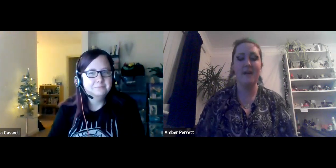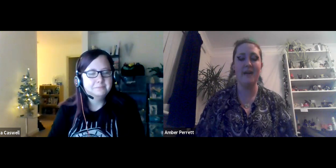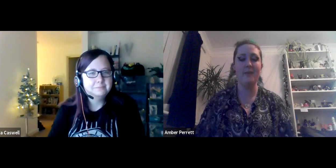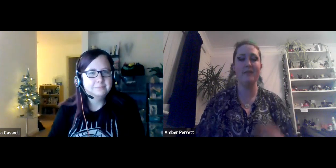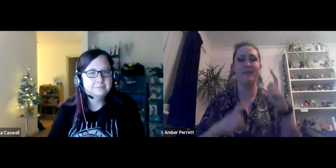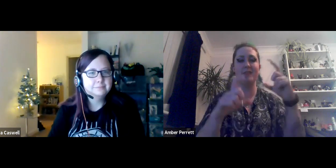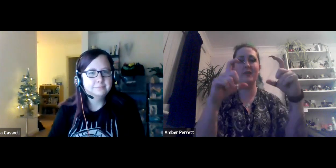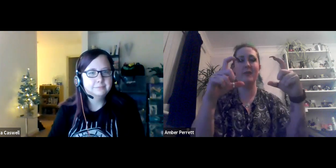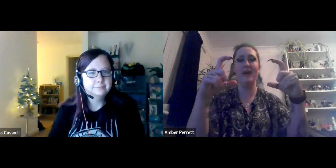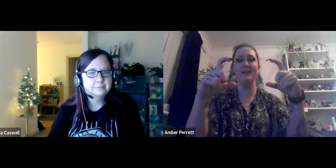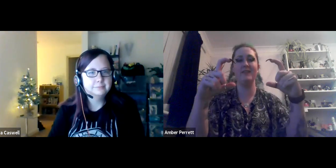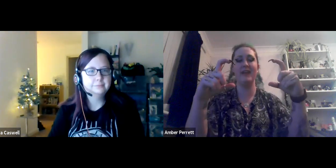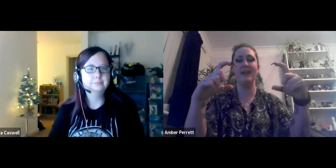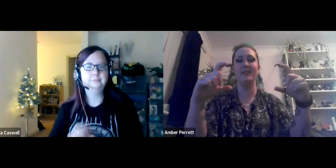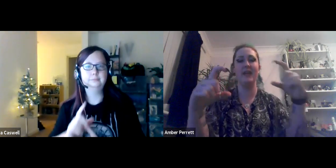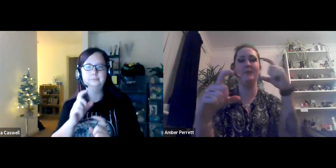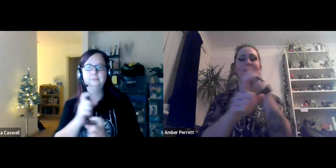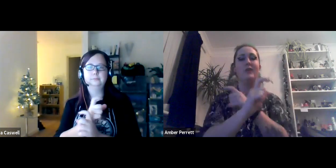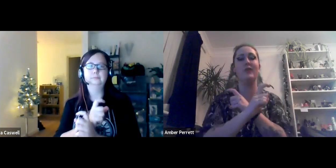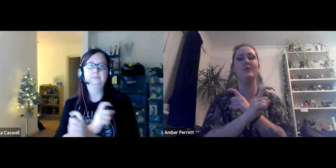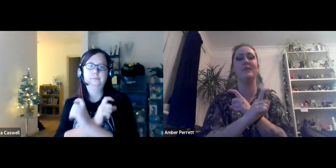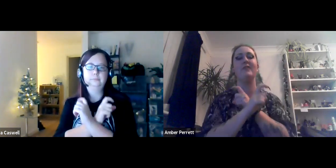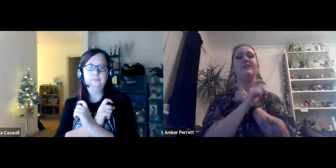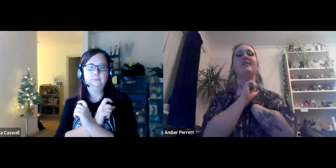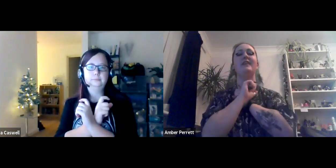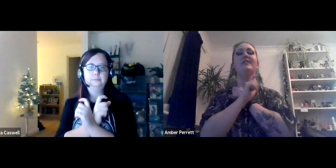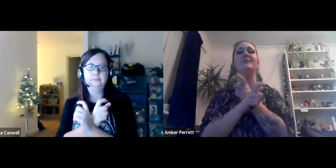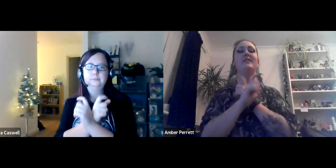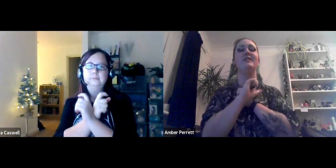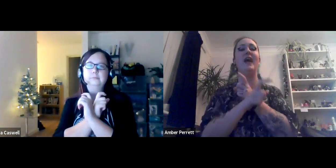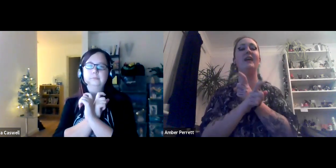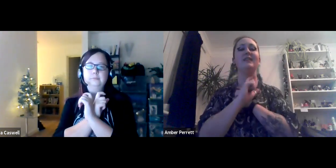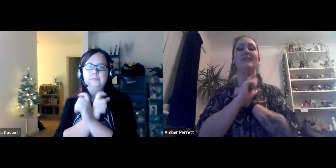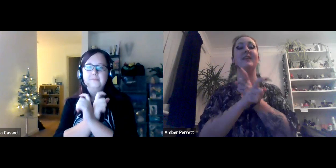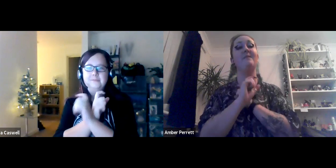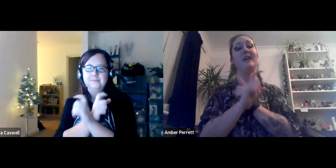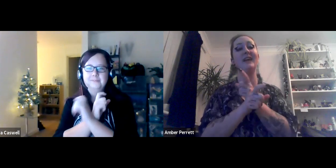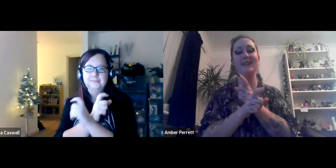Funny was the two C hand shapes, cross them at the wrist, and you do them at the neck, so that's funny.